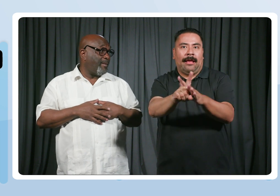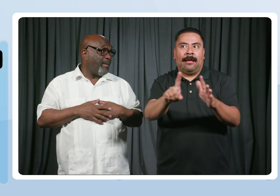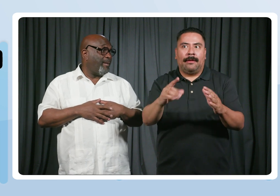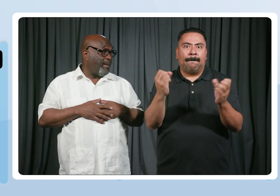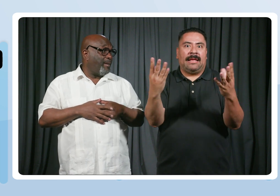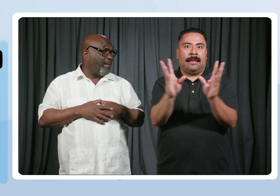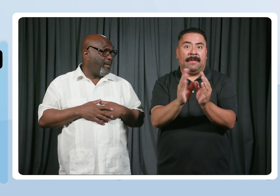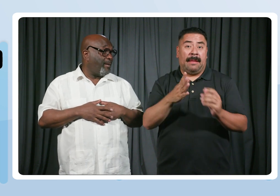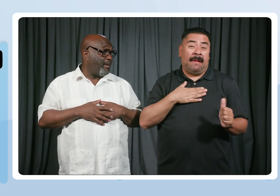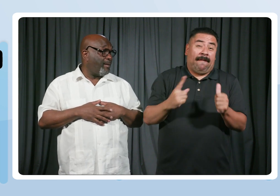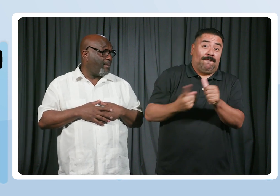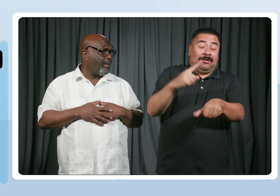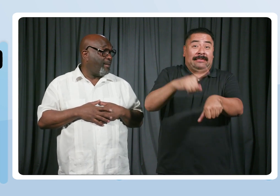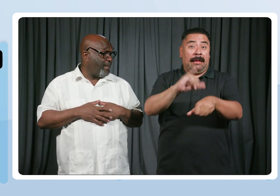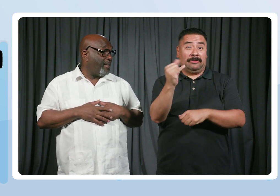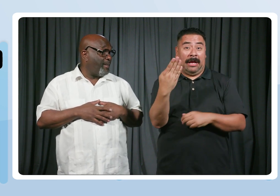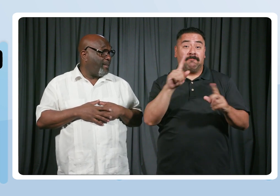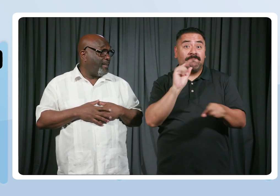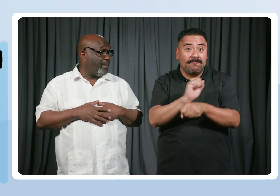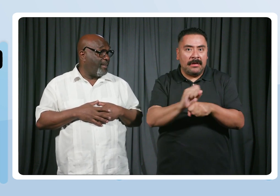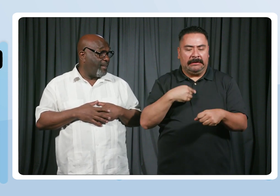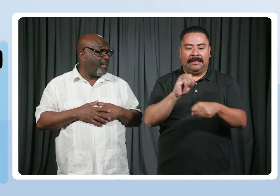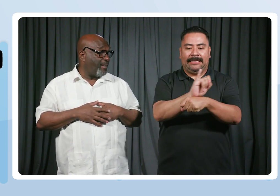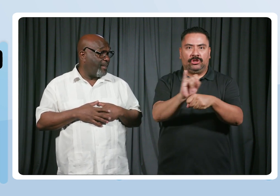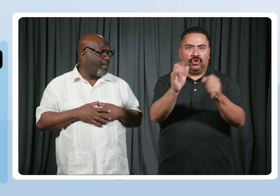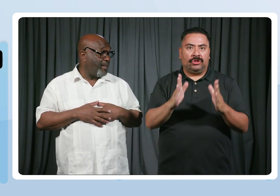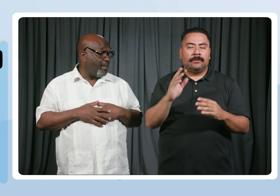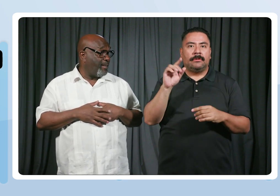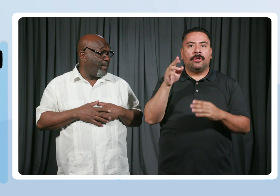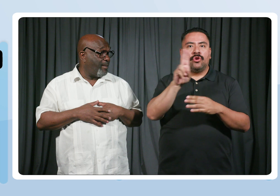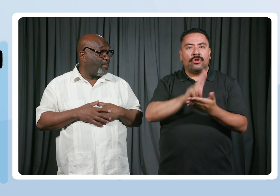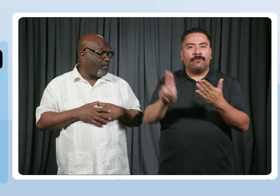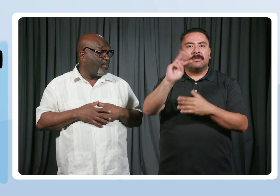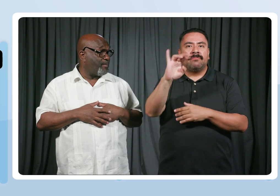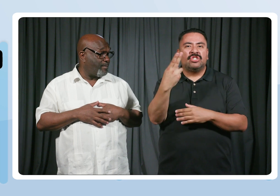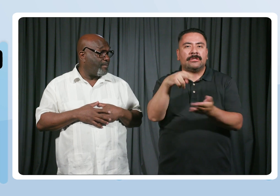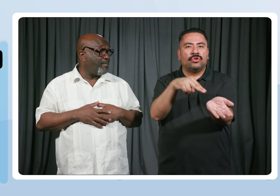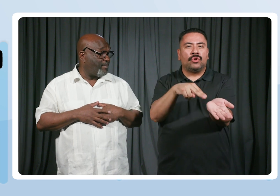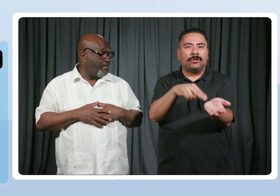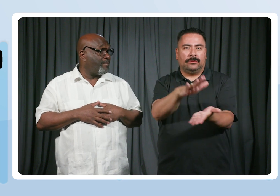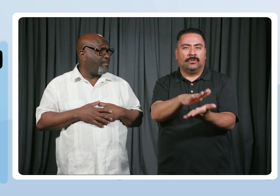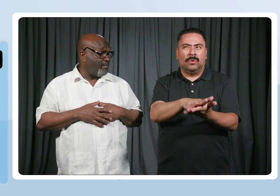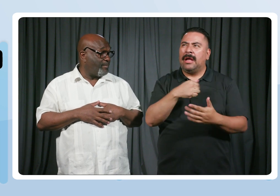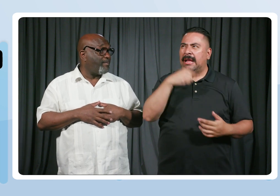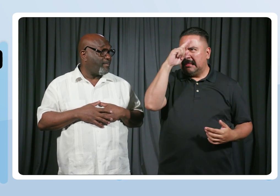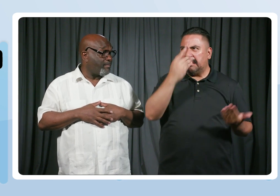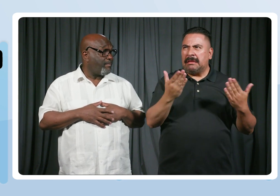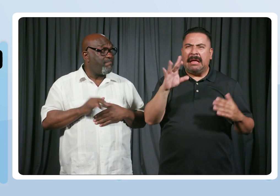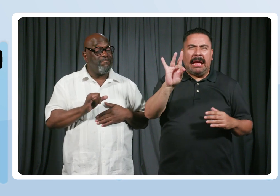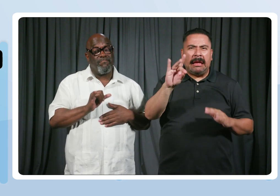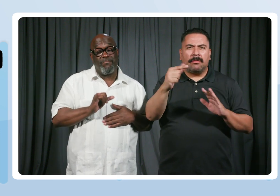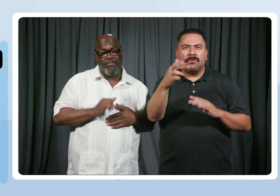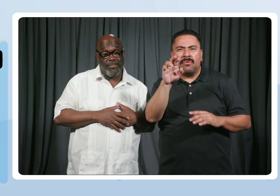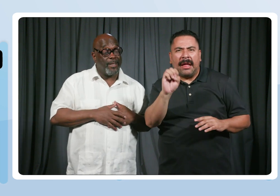first job experience was an internship I had at the University of Michigan's nursing school. Wow. I think I was maybe 8th grade